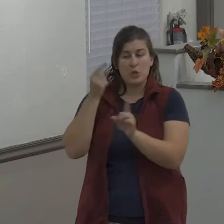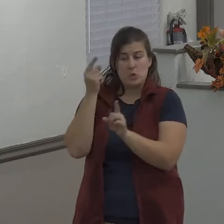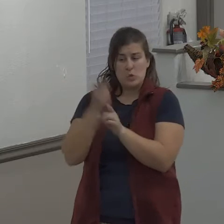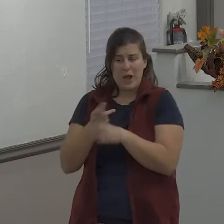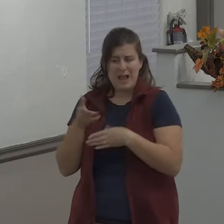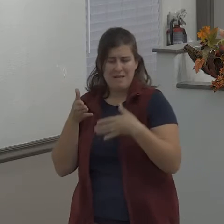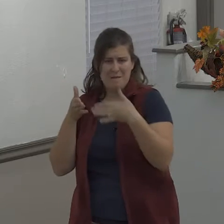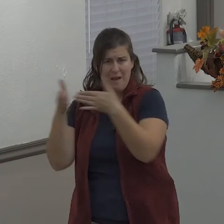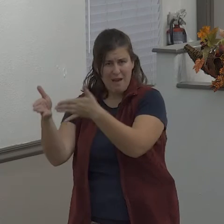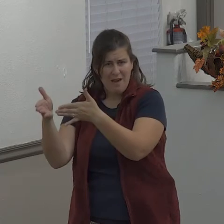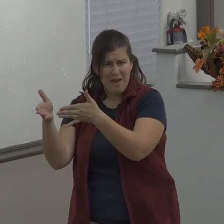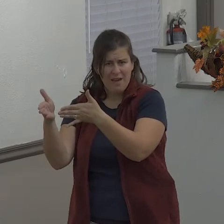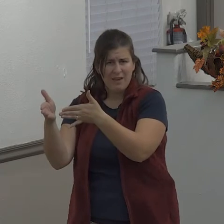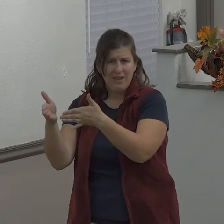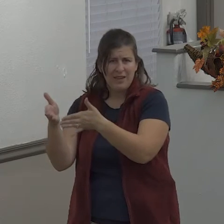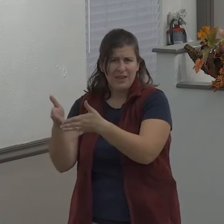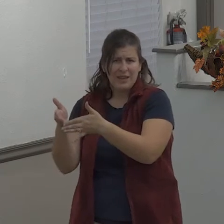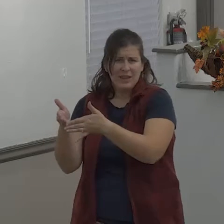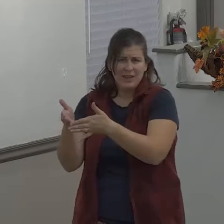Sometimes the right path